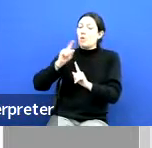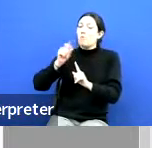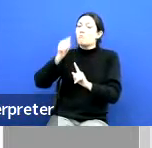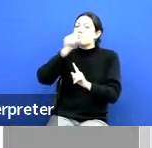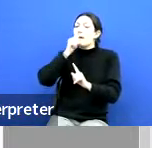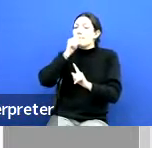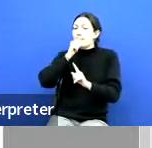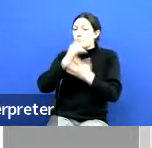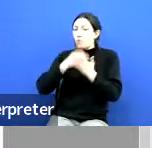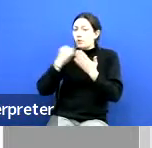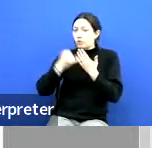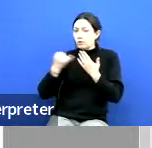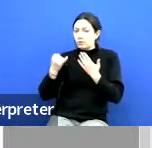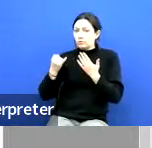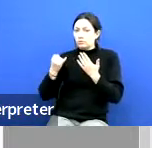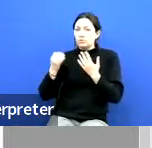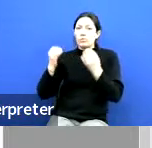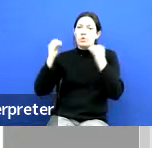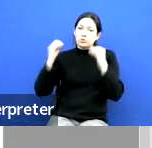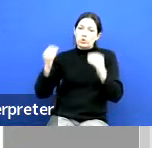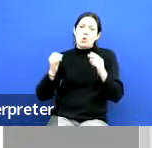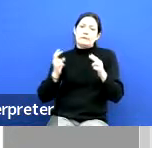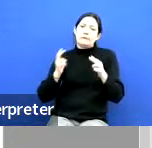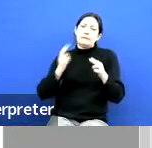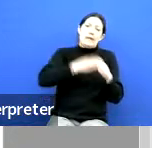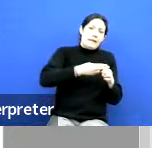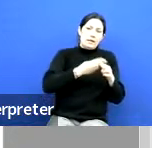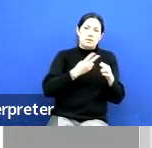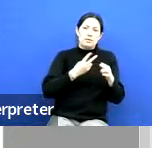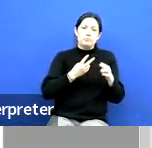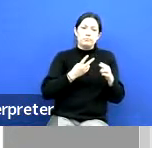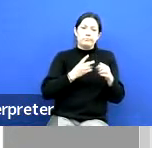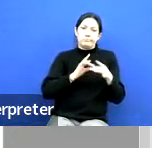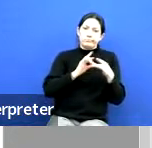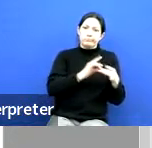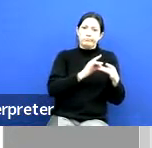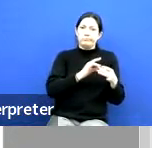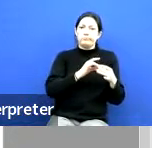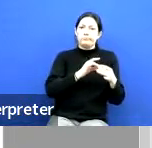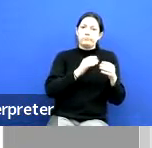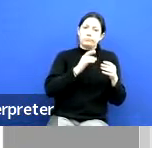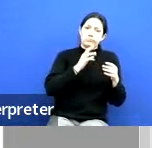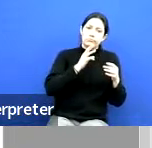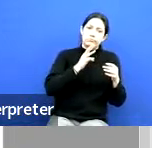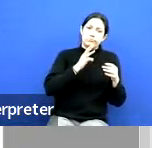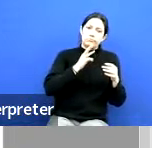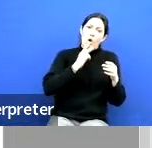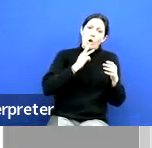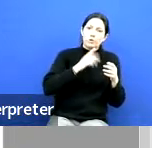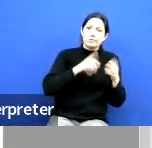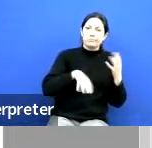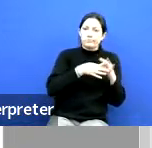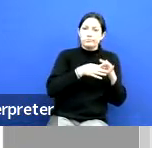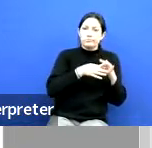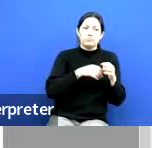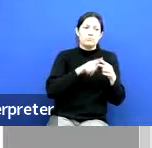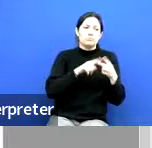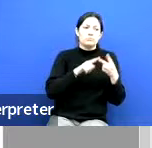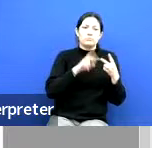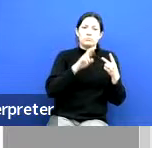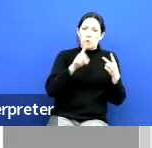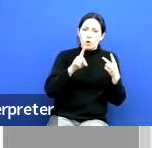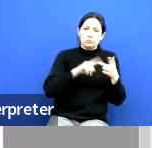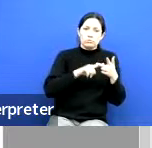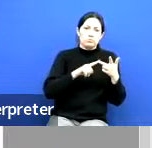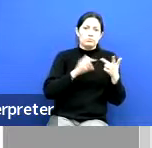dedicated features. So there's no dedicated road, sewer, or water. And we think it's going to be an asset to the community and an asset to the area. So with